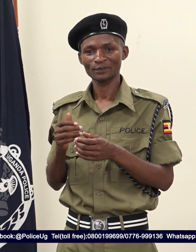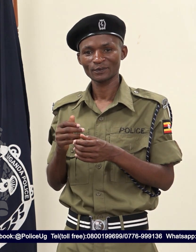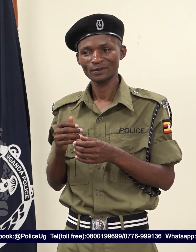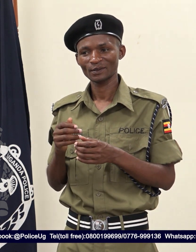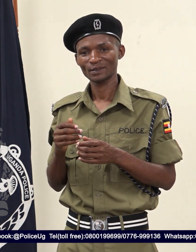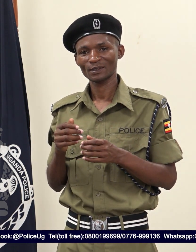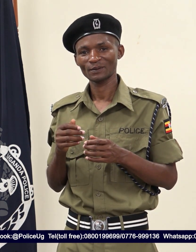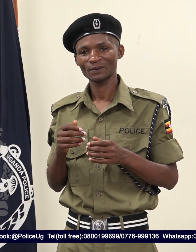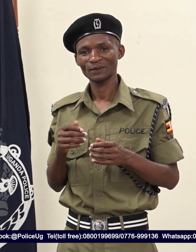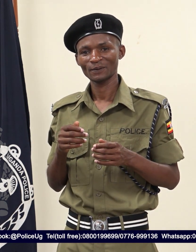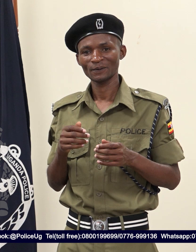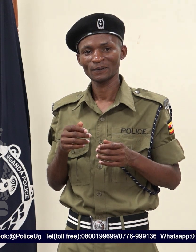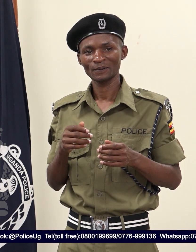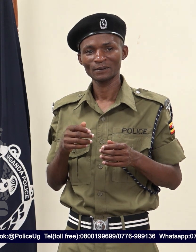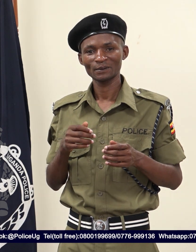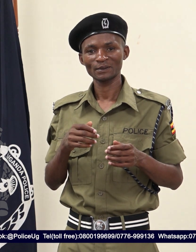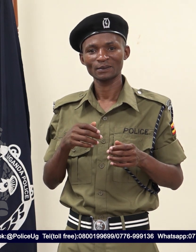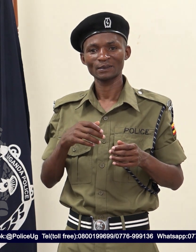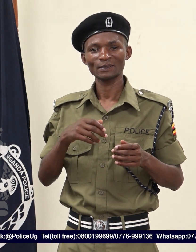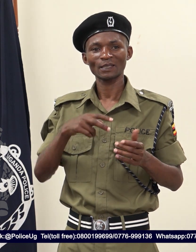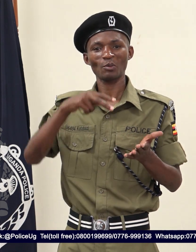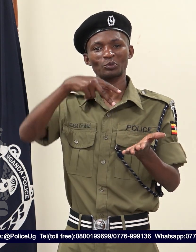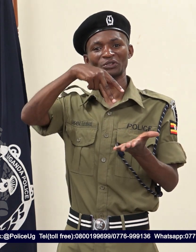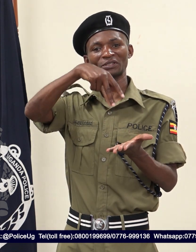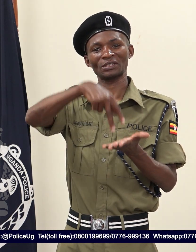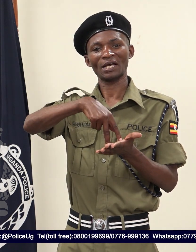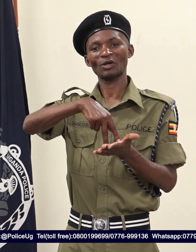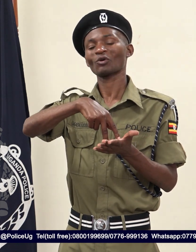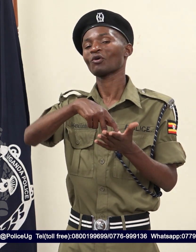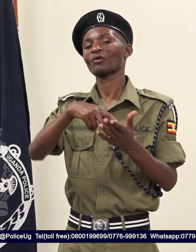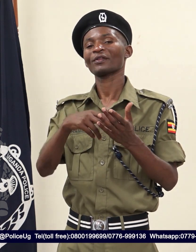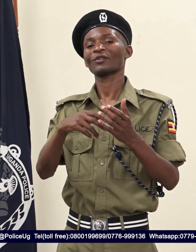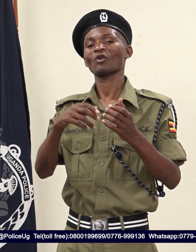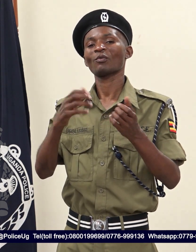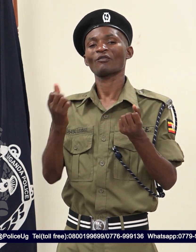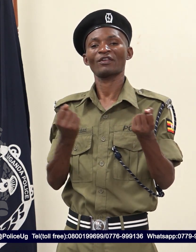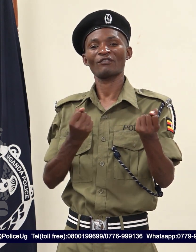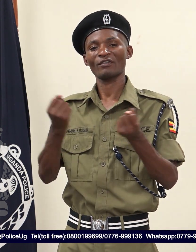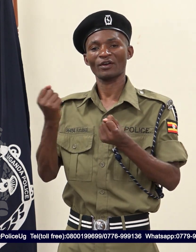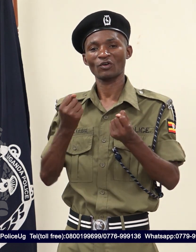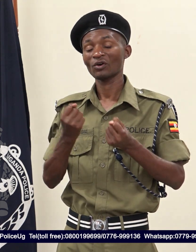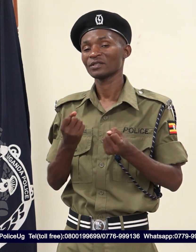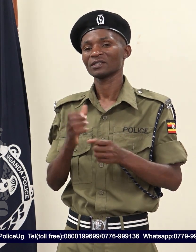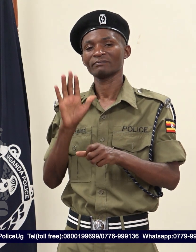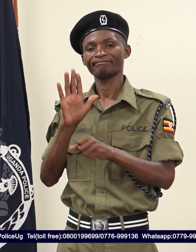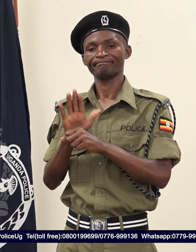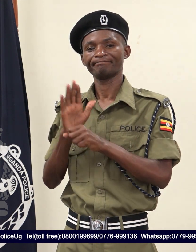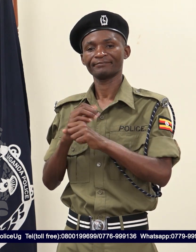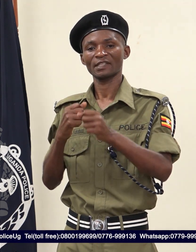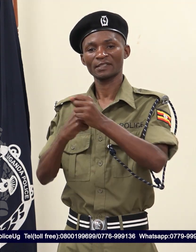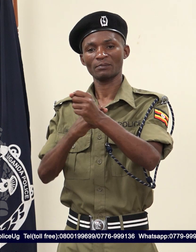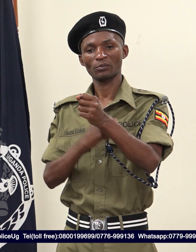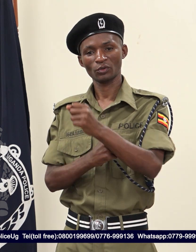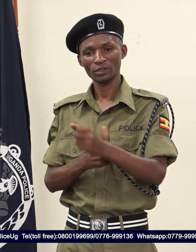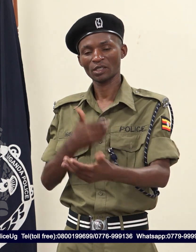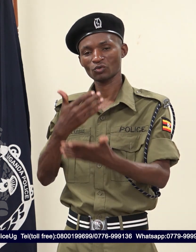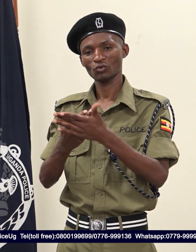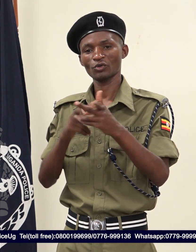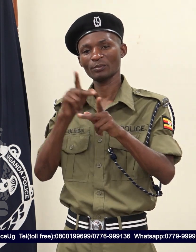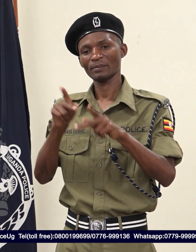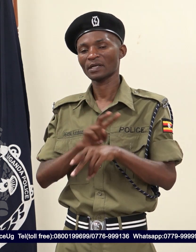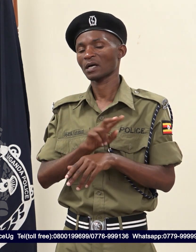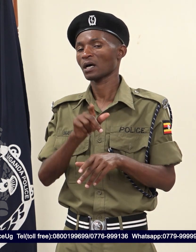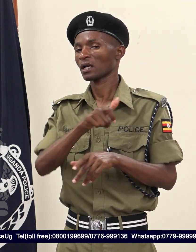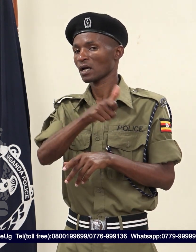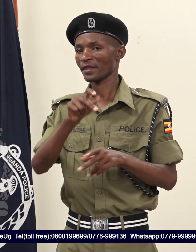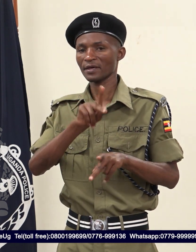posture at the top of their motor vehicles amidst thousands of supporters, well-wishers and onlookers,